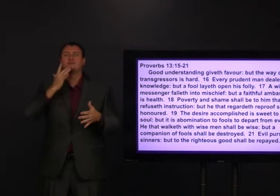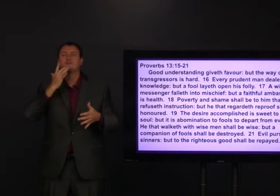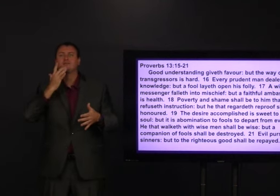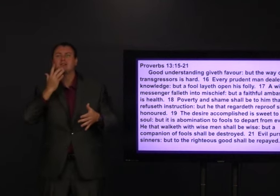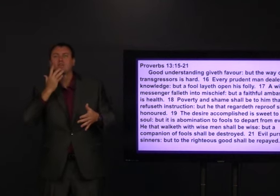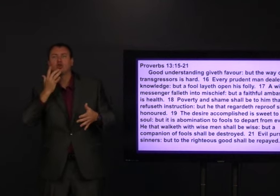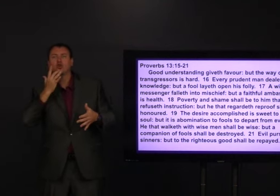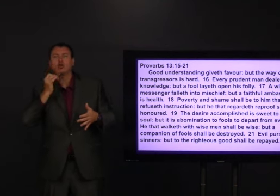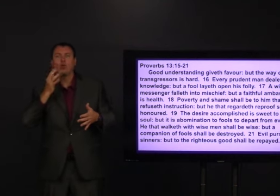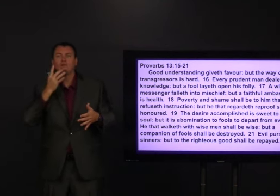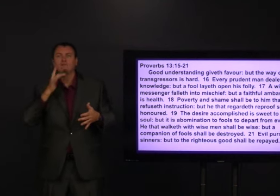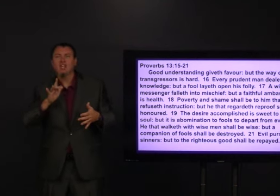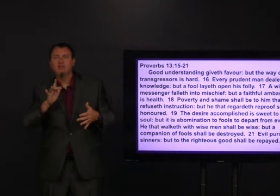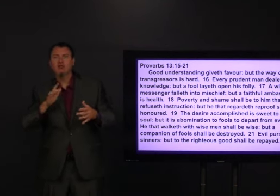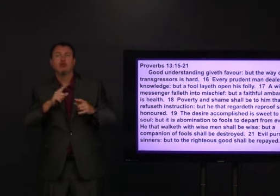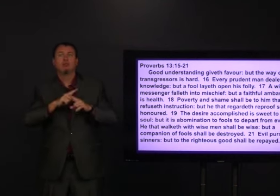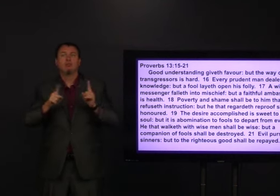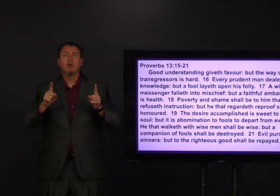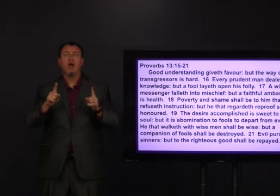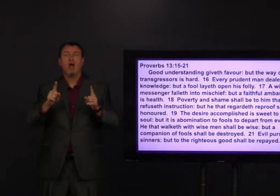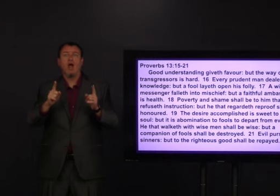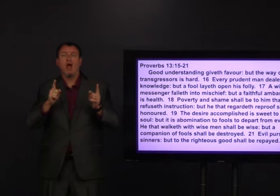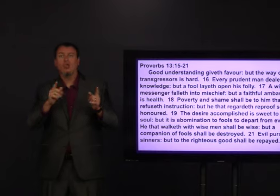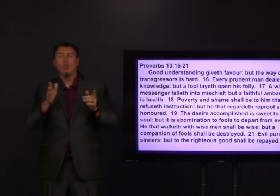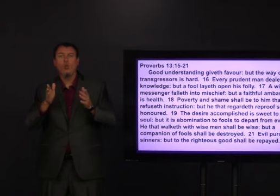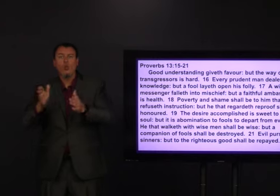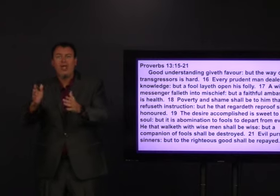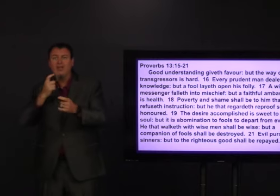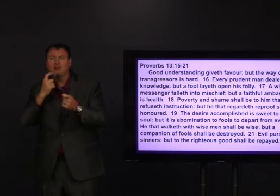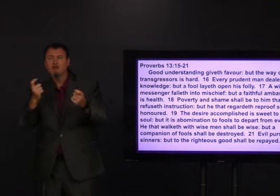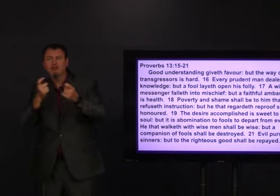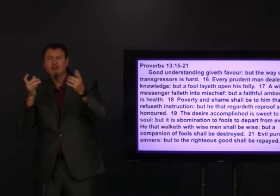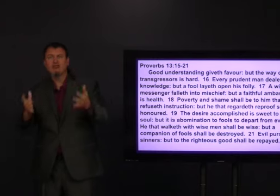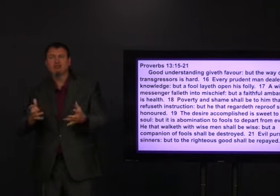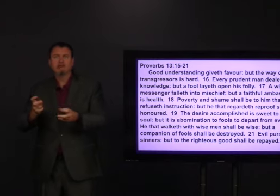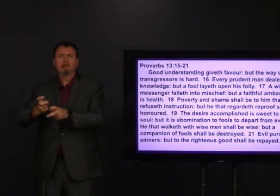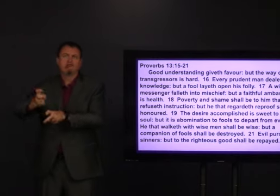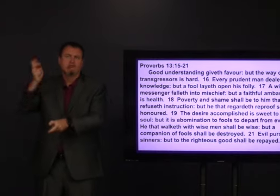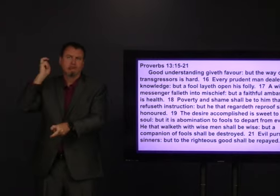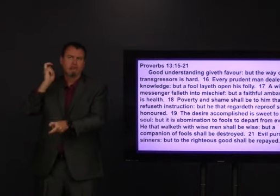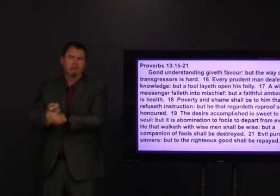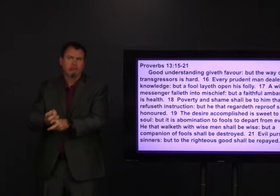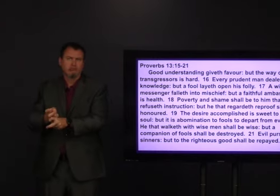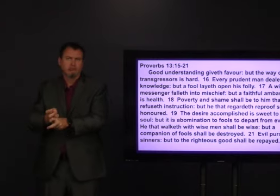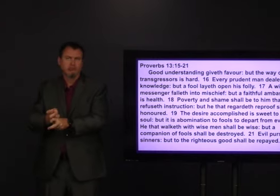Understanding giveth favor, but the way of transgressors is hard.